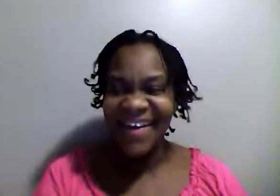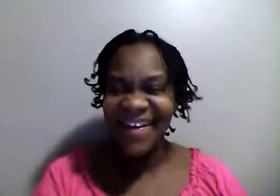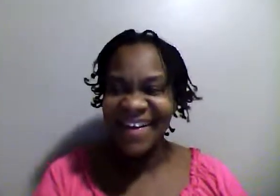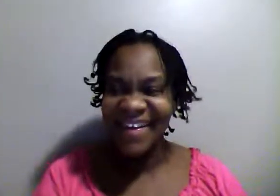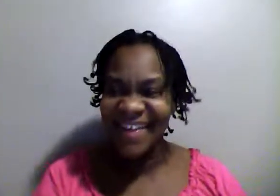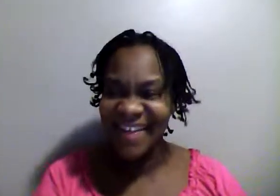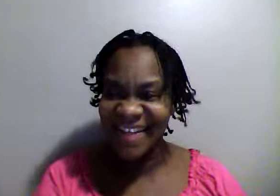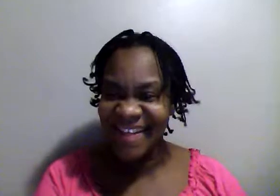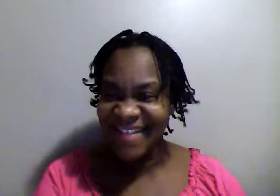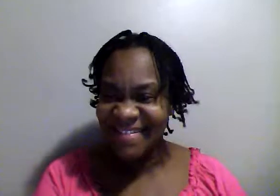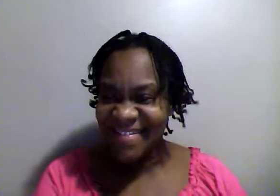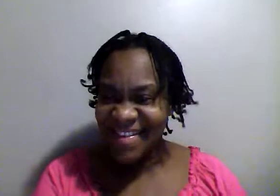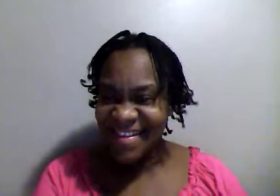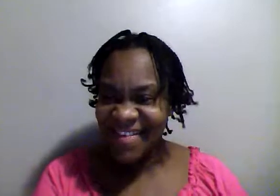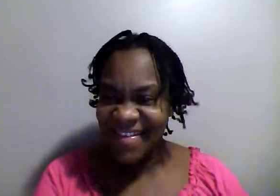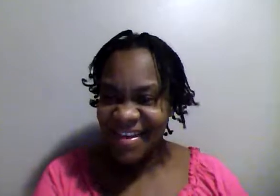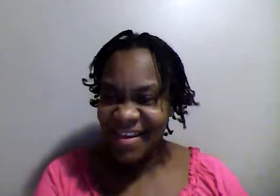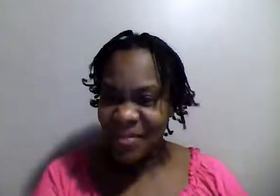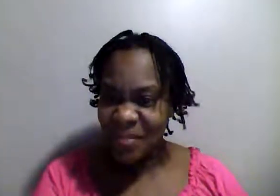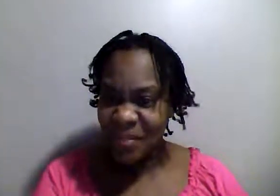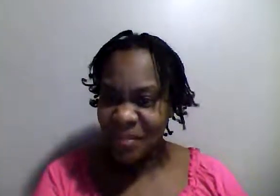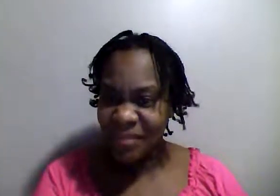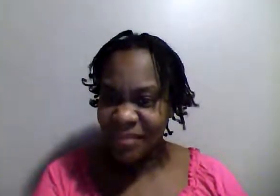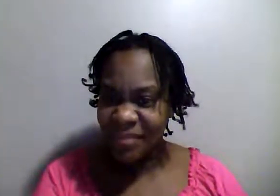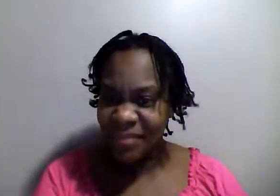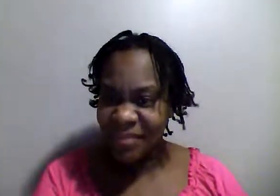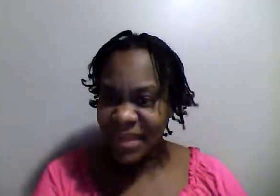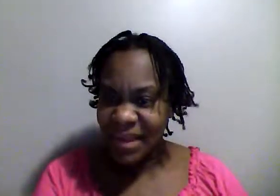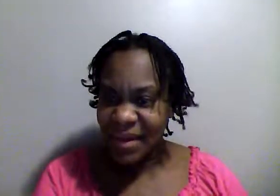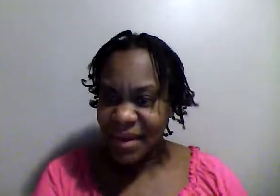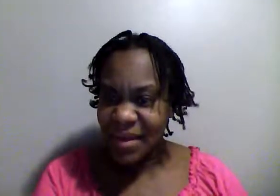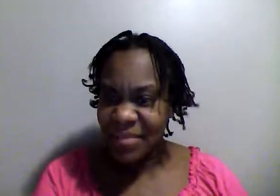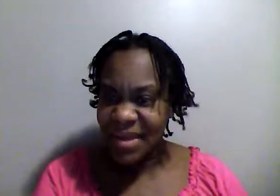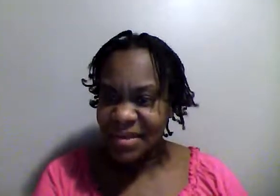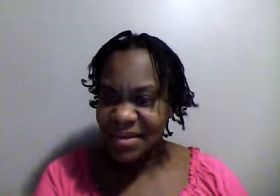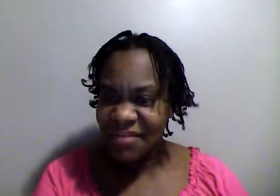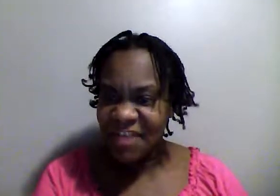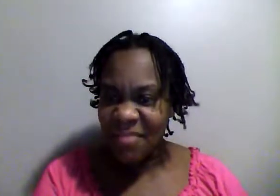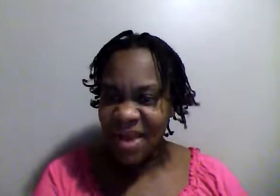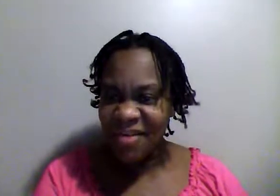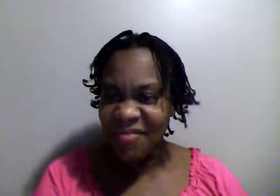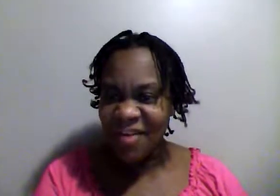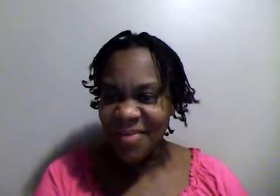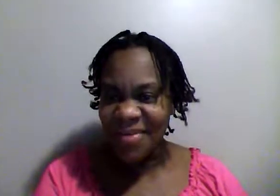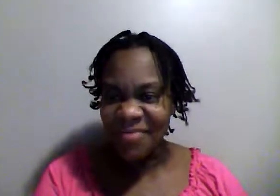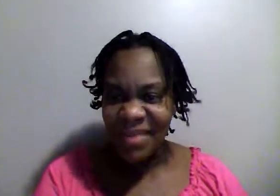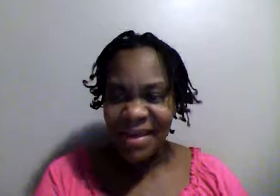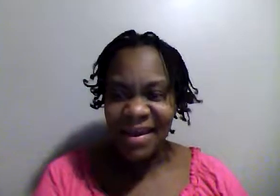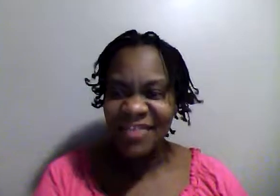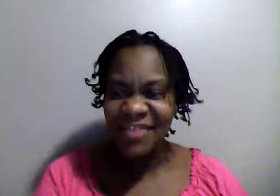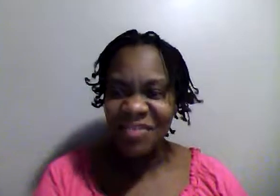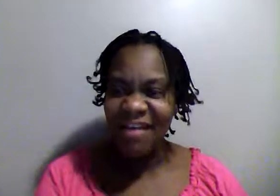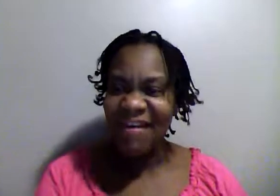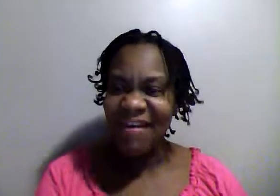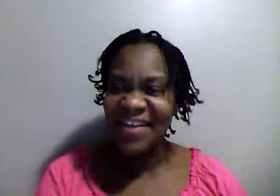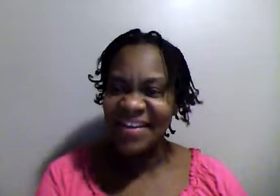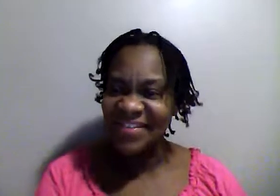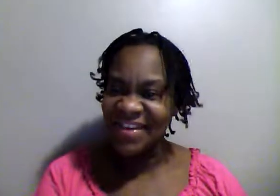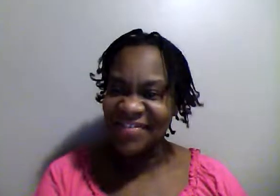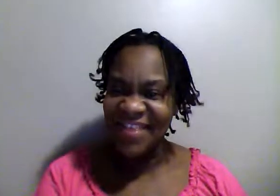Uh, okay. I'm guilty of that, microfarmer. I guess we are all guilty of that,